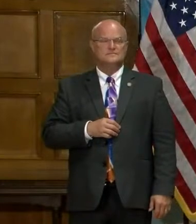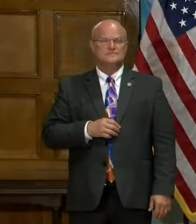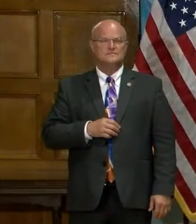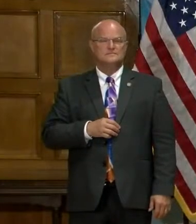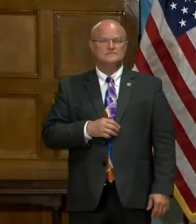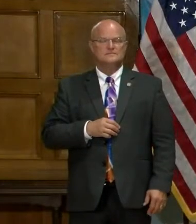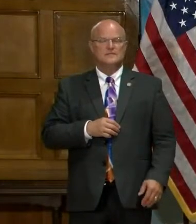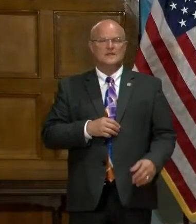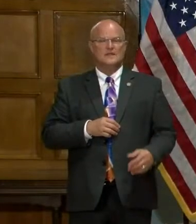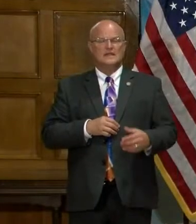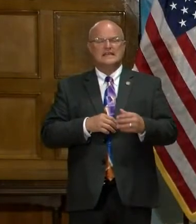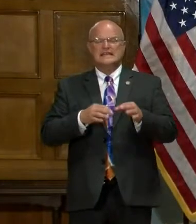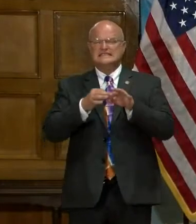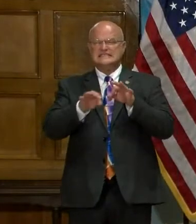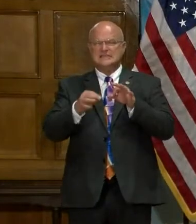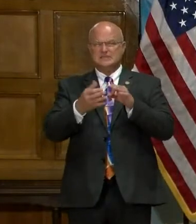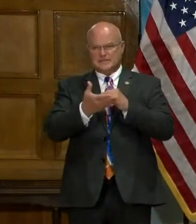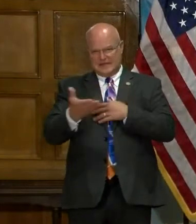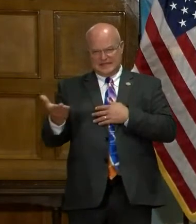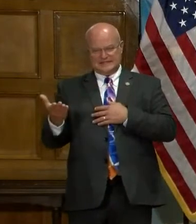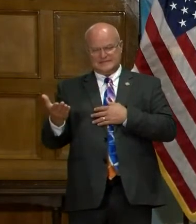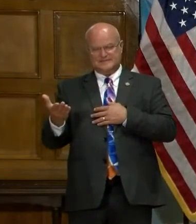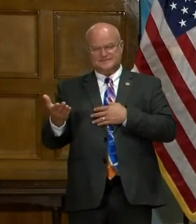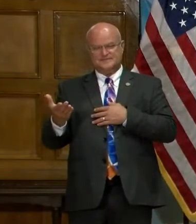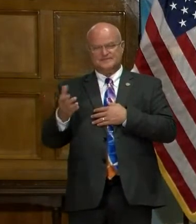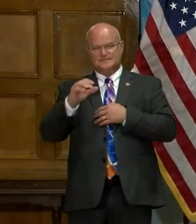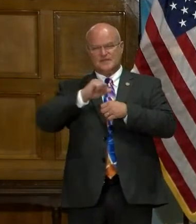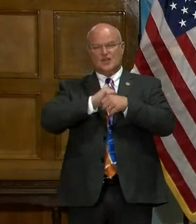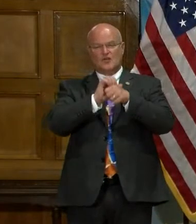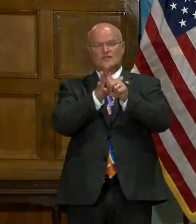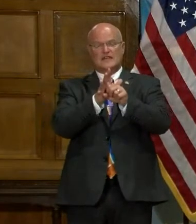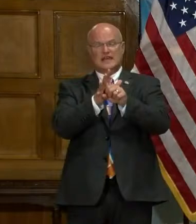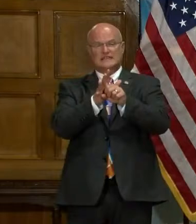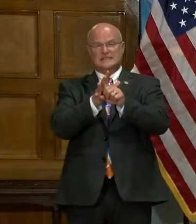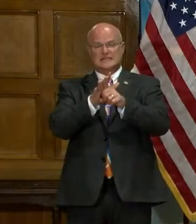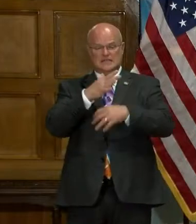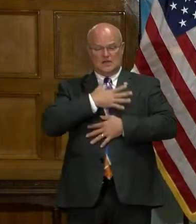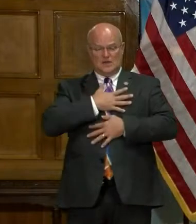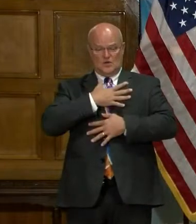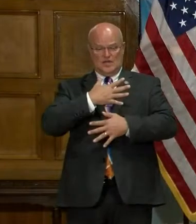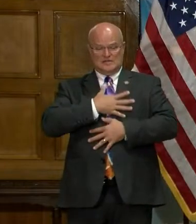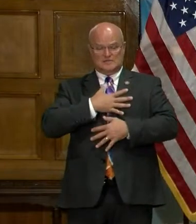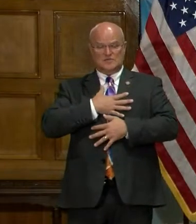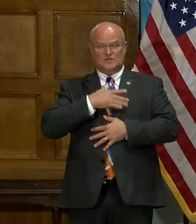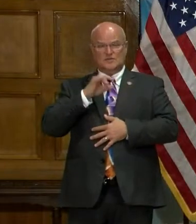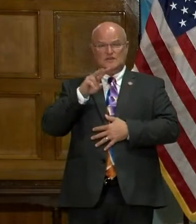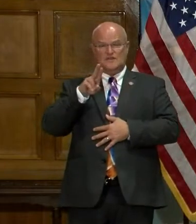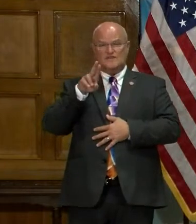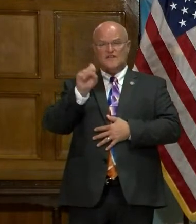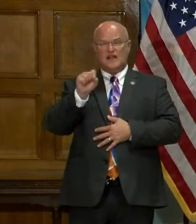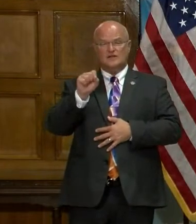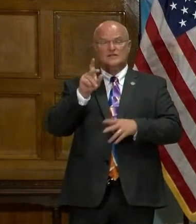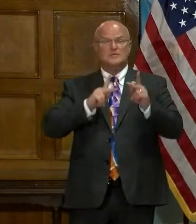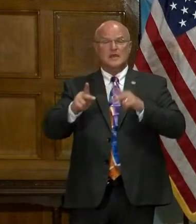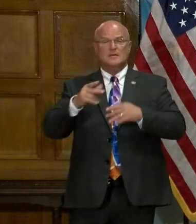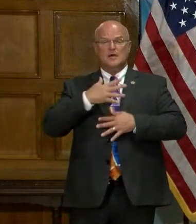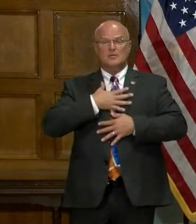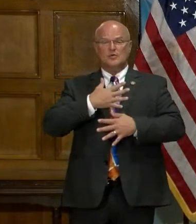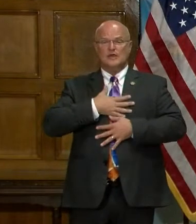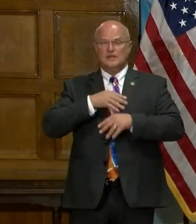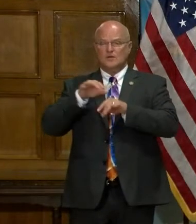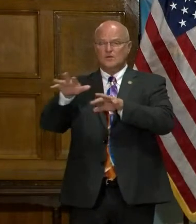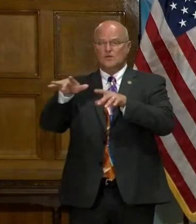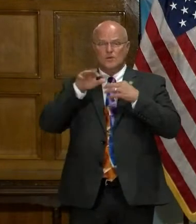You know, in simplest terms, COVID-19 being a respiratory virus, whenever people are breathing each other's